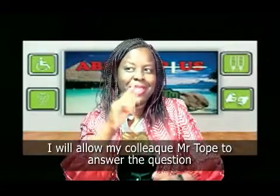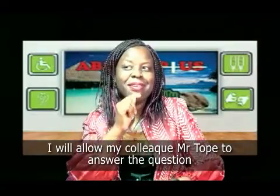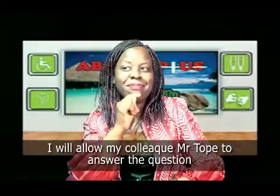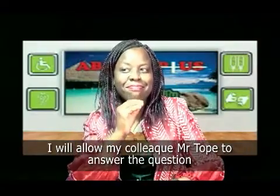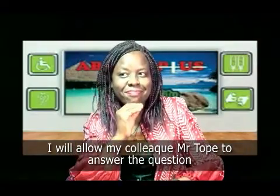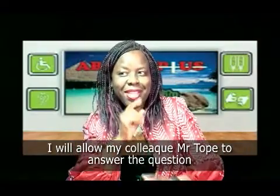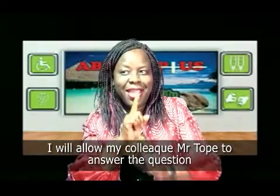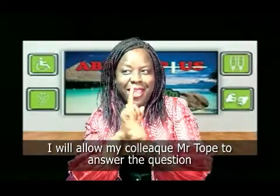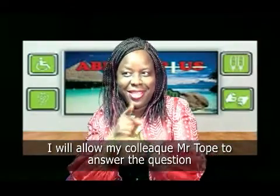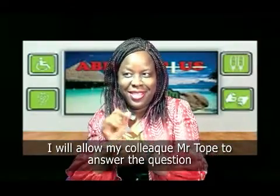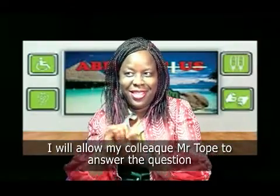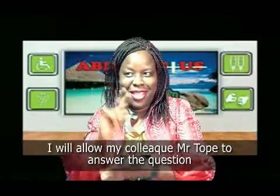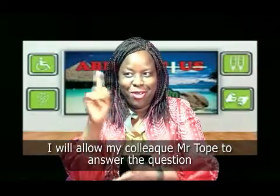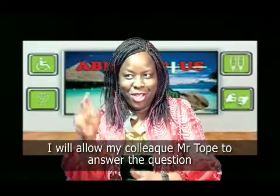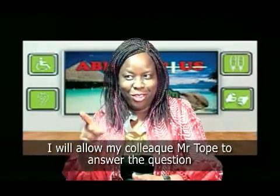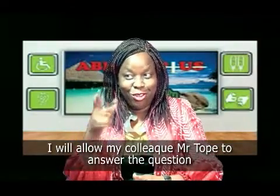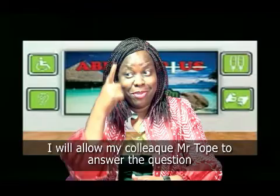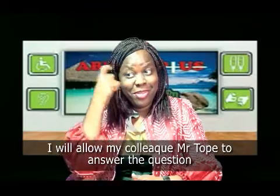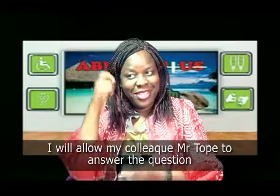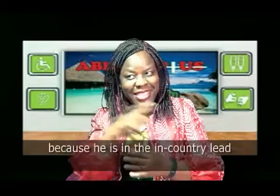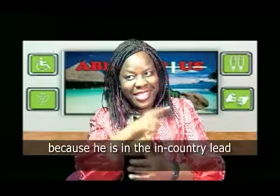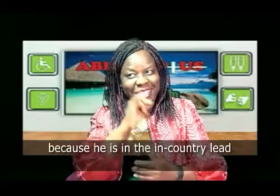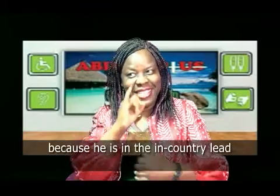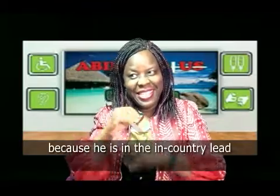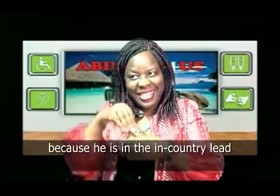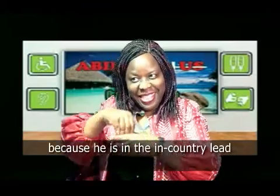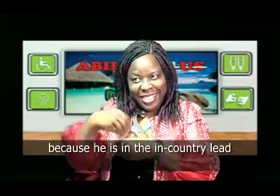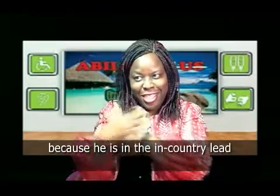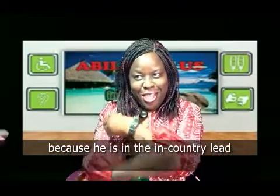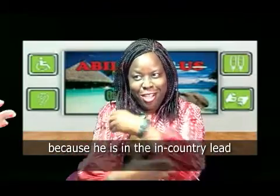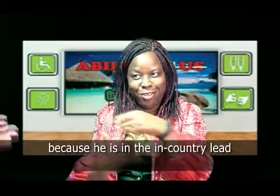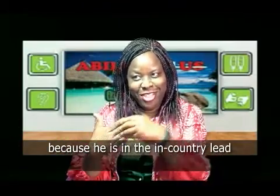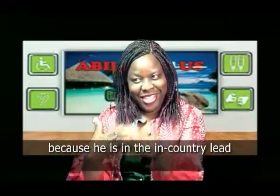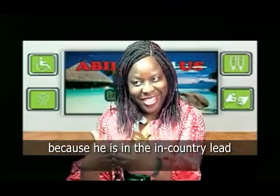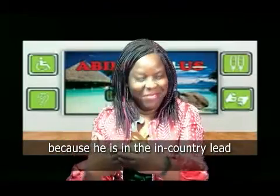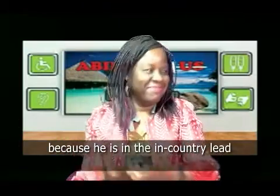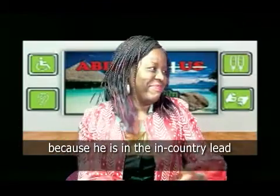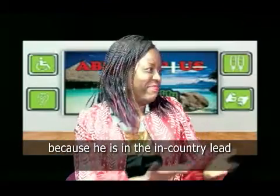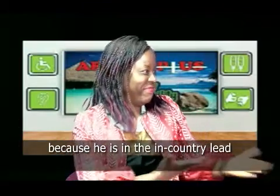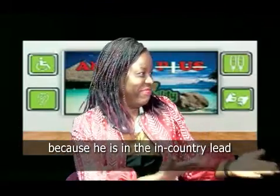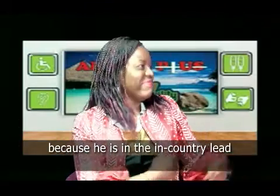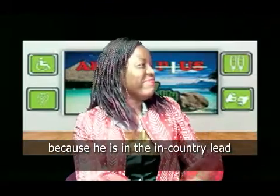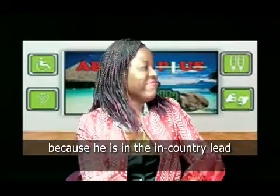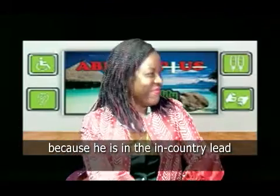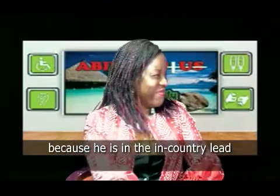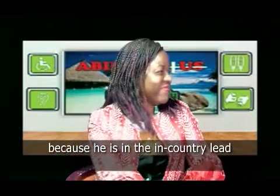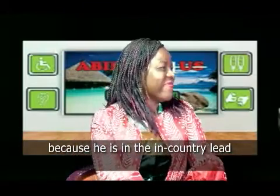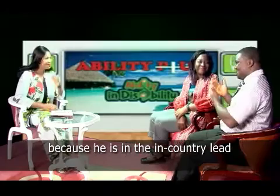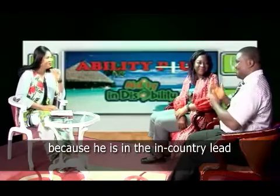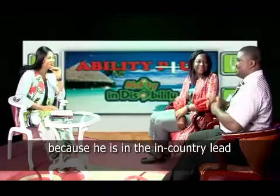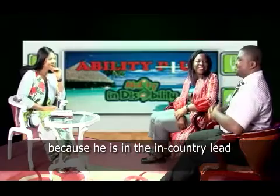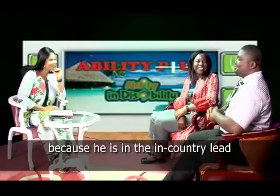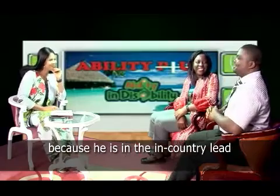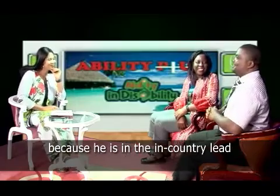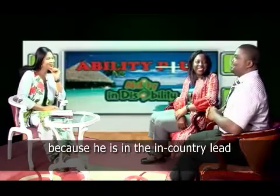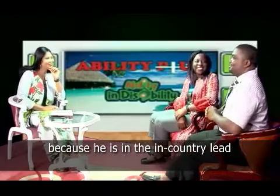here, Mr. Tope, to answer that question because he is in the in-country lead. Thank you very